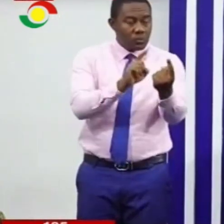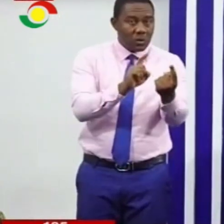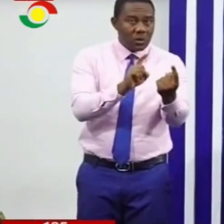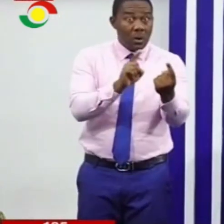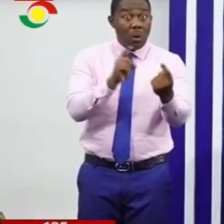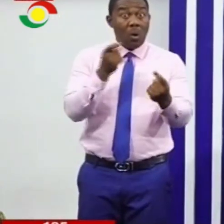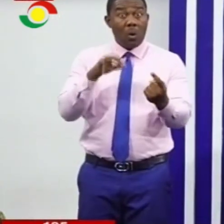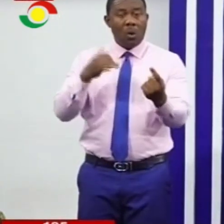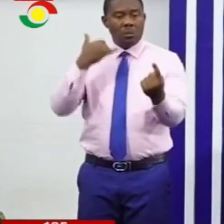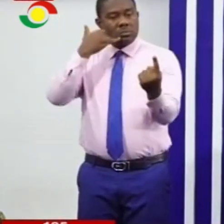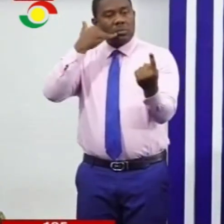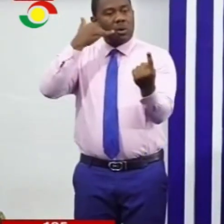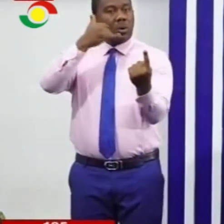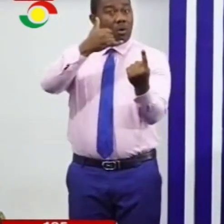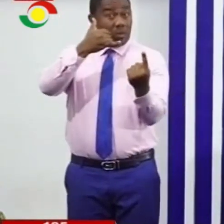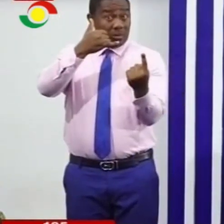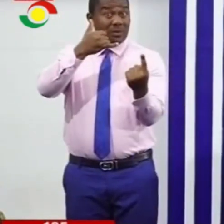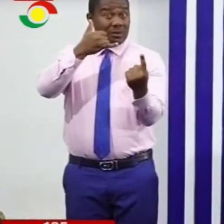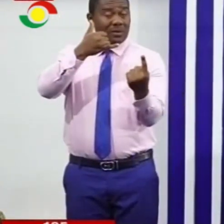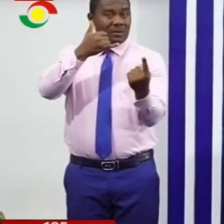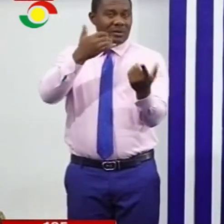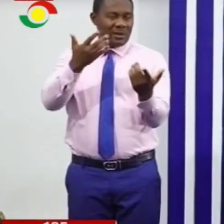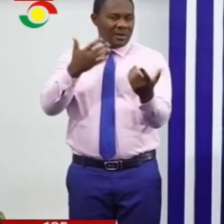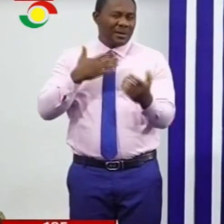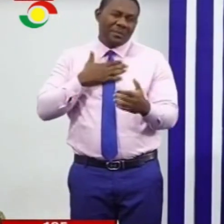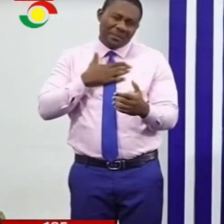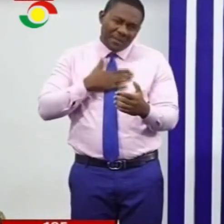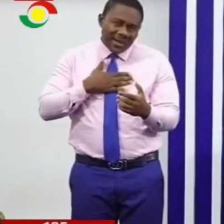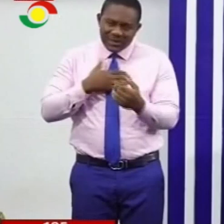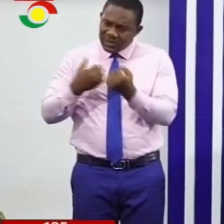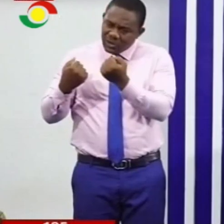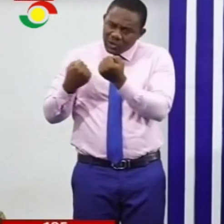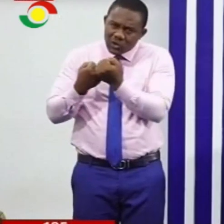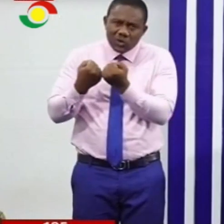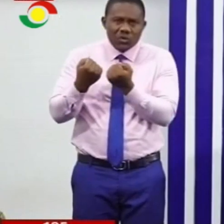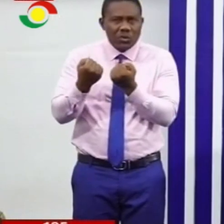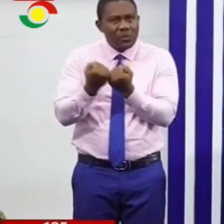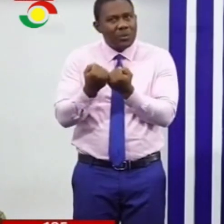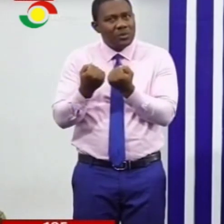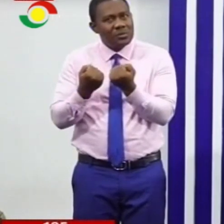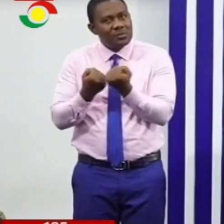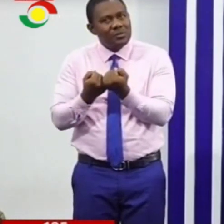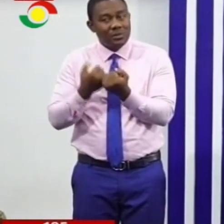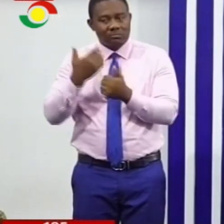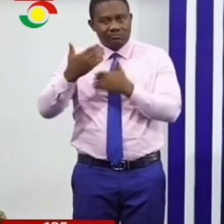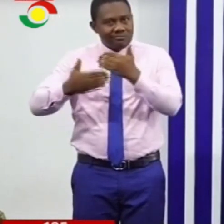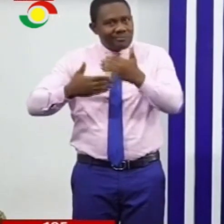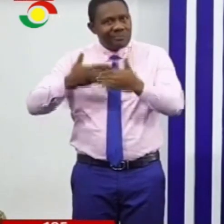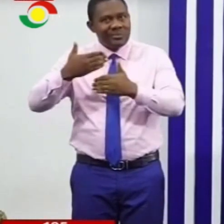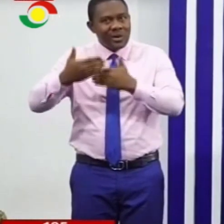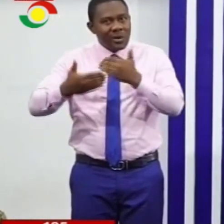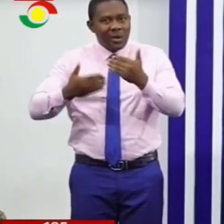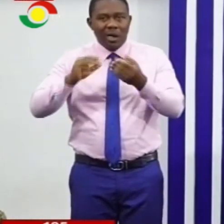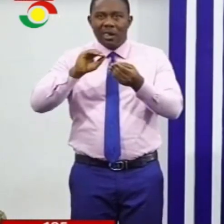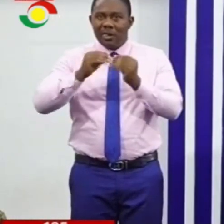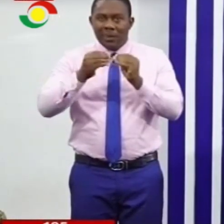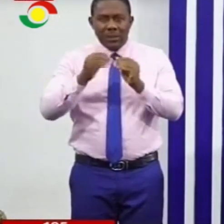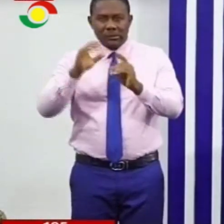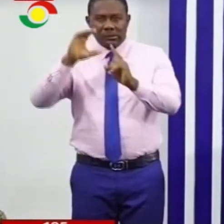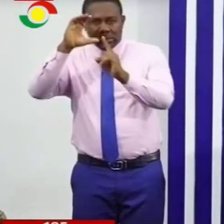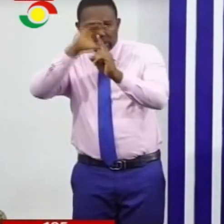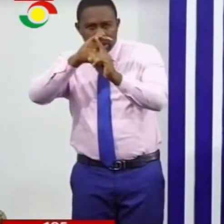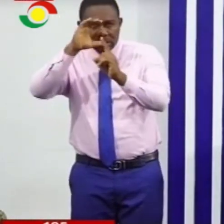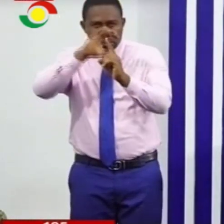telephone, but we request that Ghanaians should cooperate with us, and we believe we can break the chain and succeed in the efforts that we are